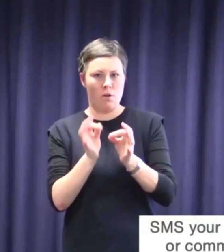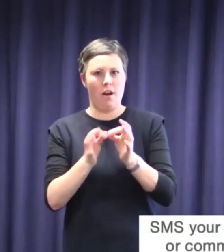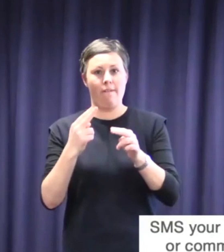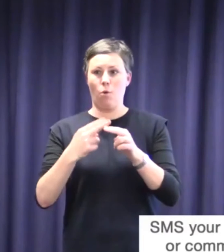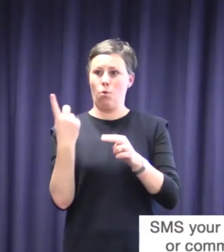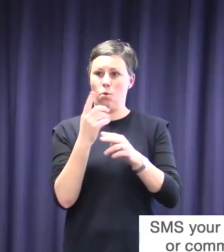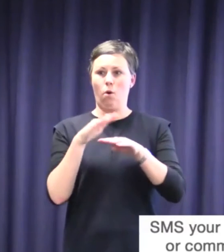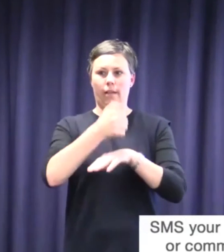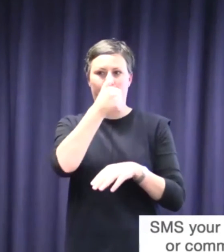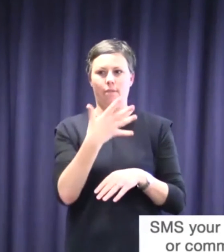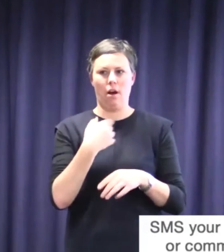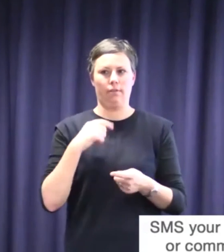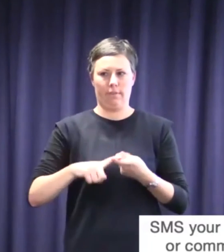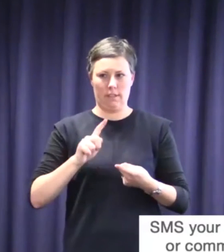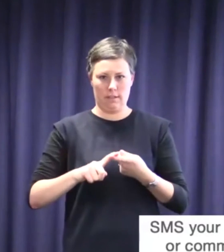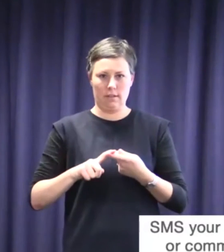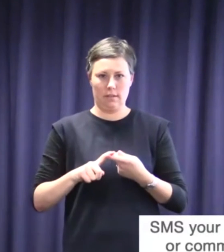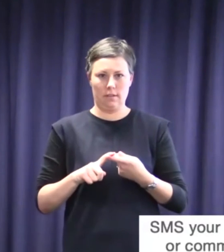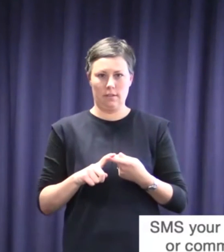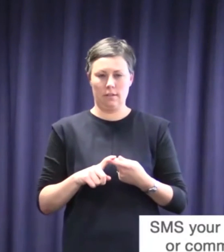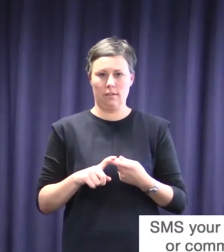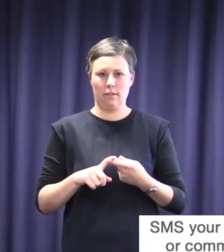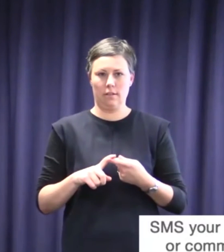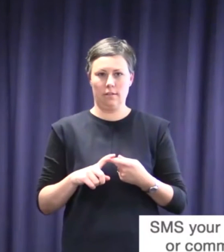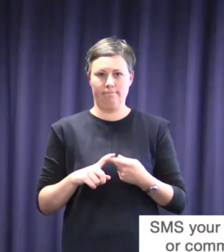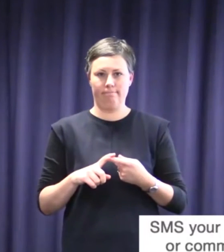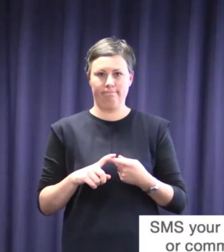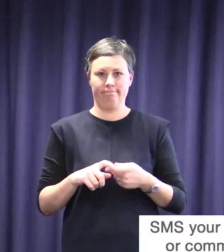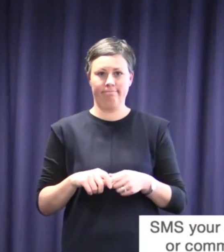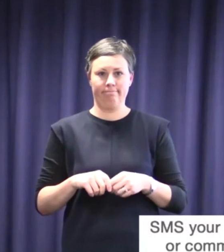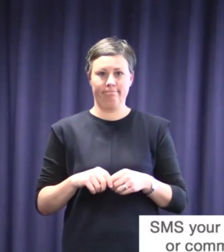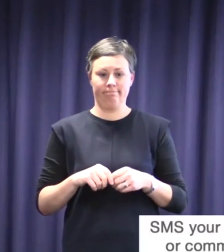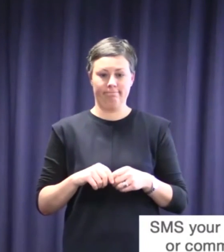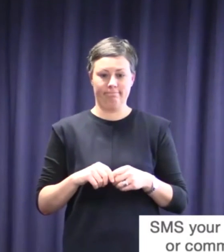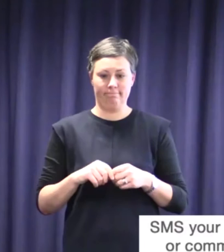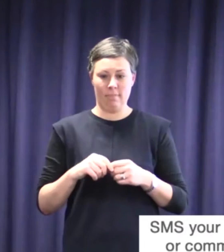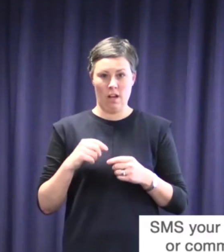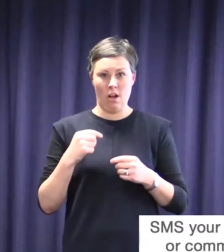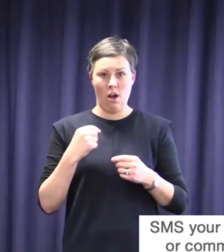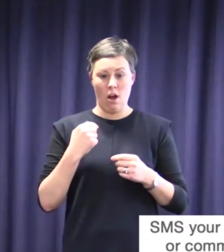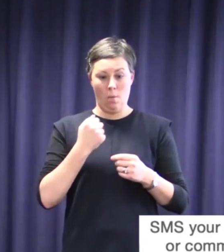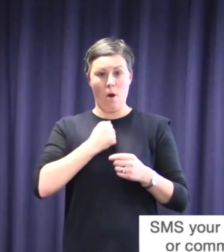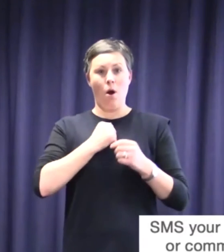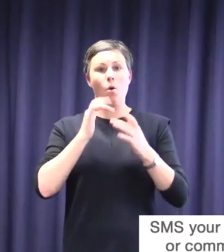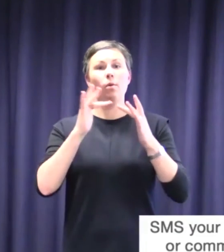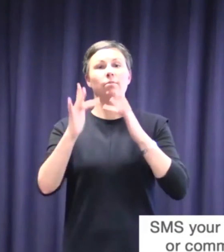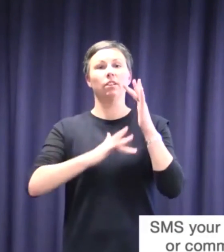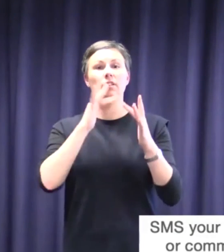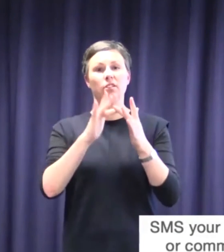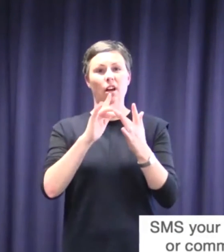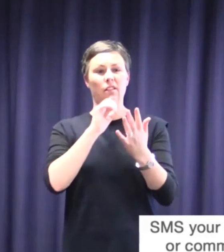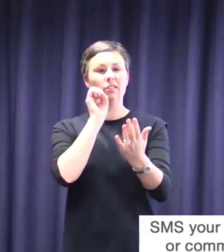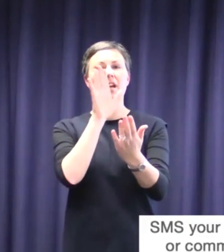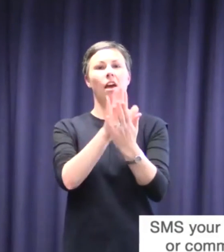65s. We have, until today, had on our website that we were providing